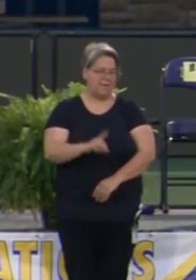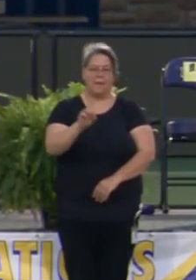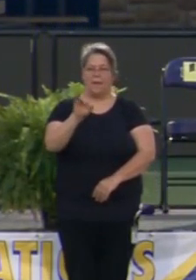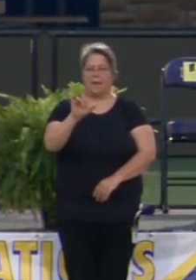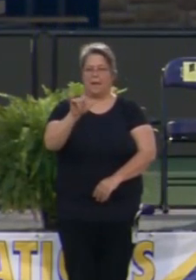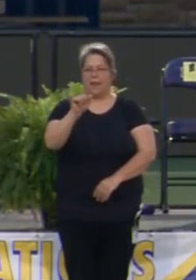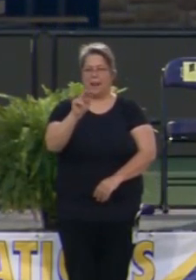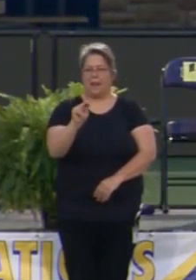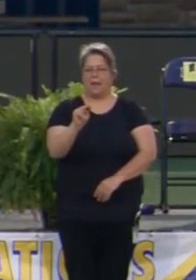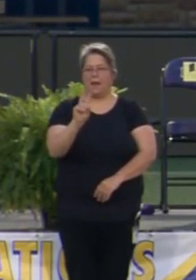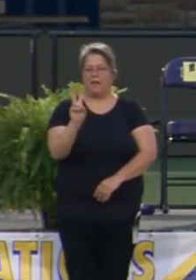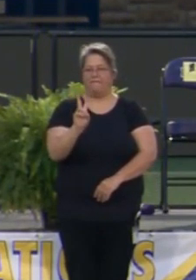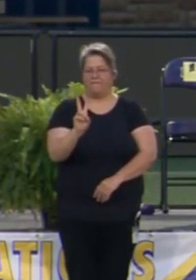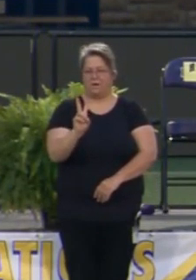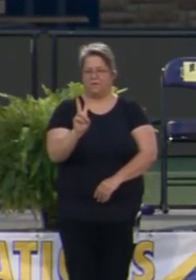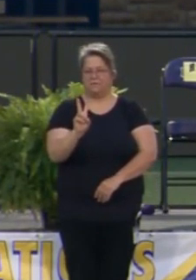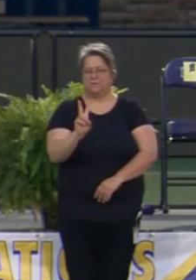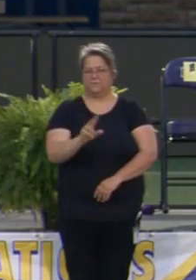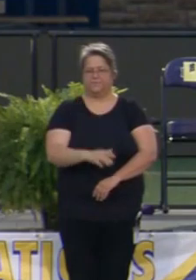Dylan Va.